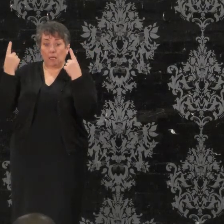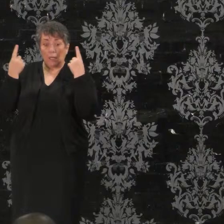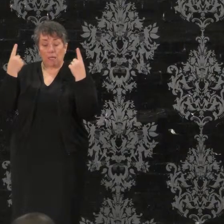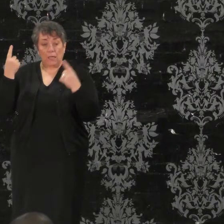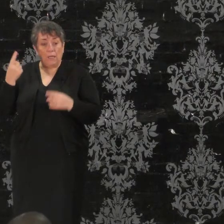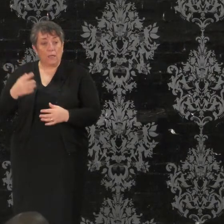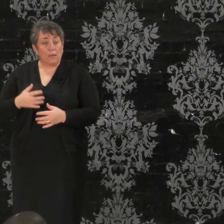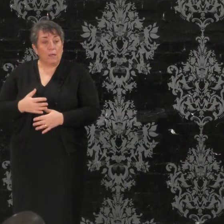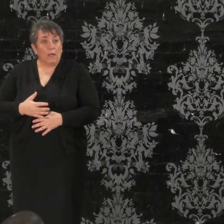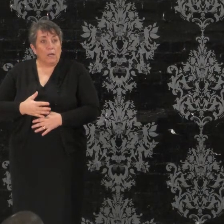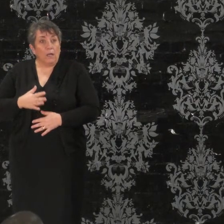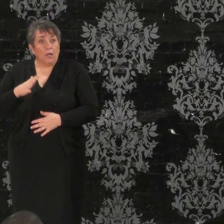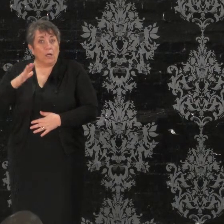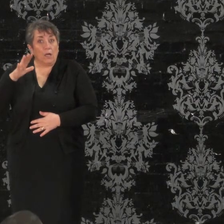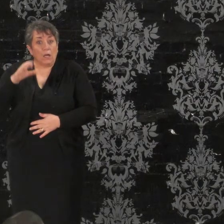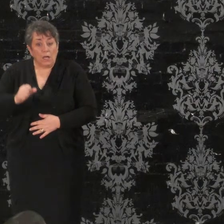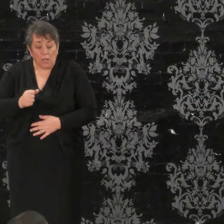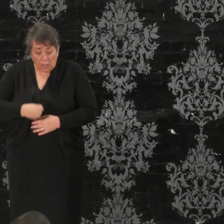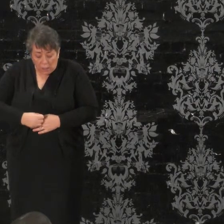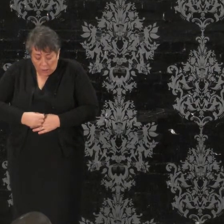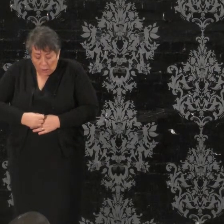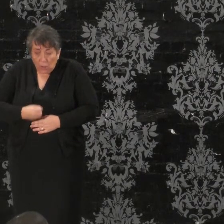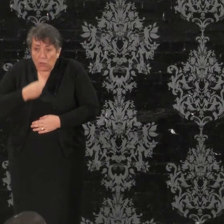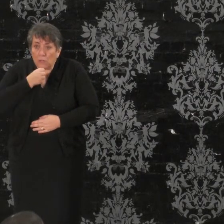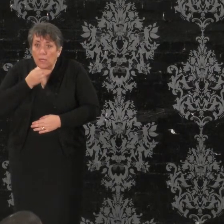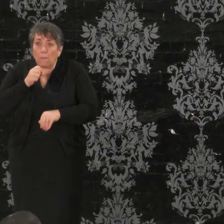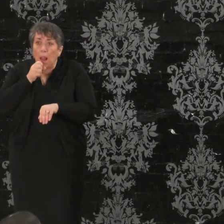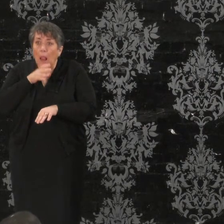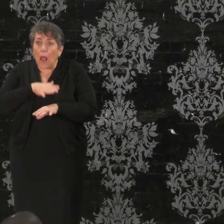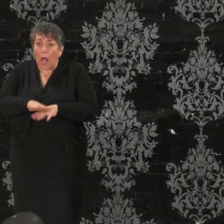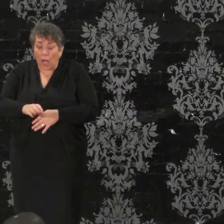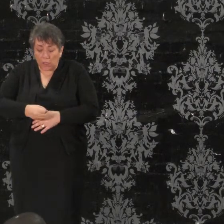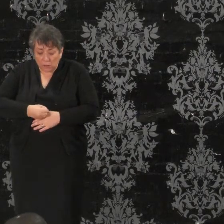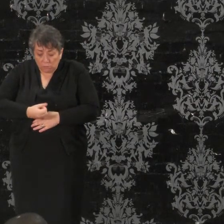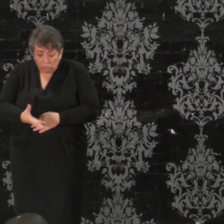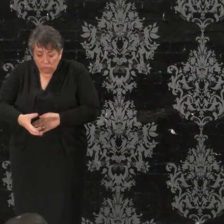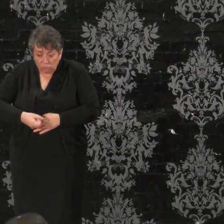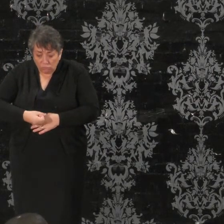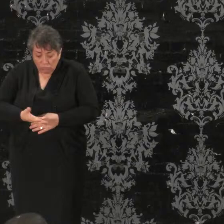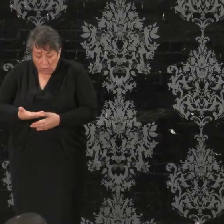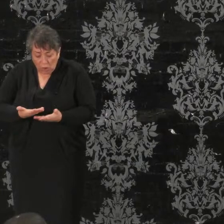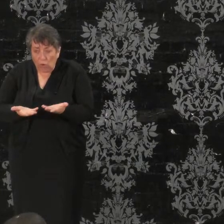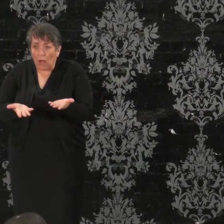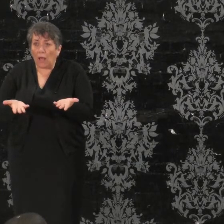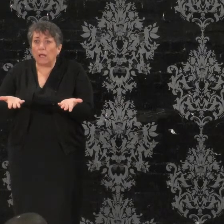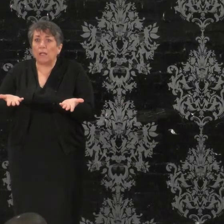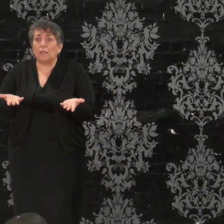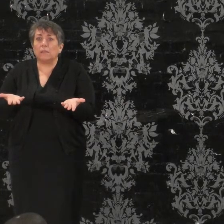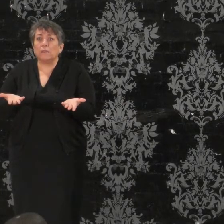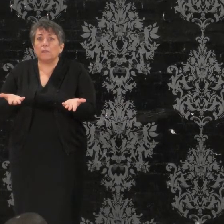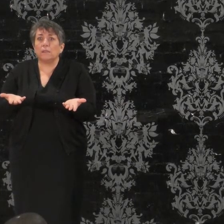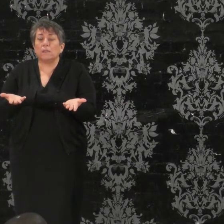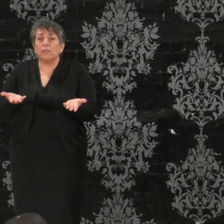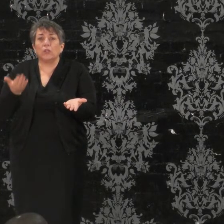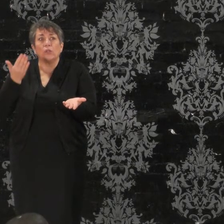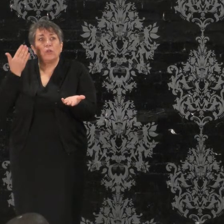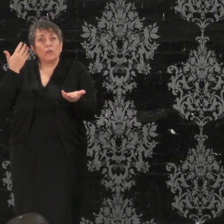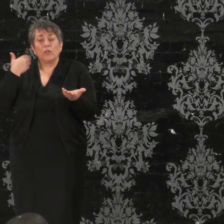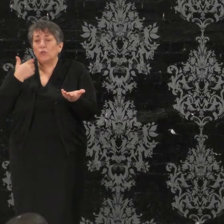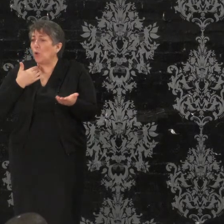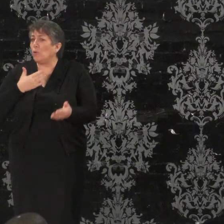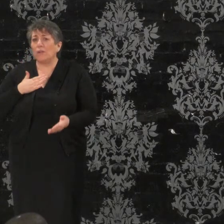stomach to stable yourself. There's blood. Blood on your shirt, blood on your hands. You didn't deserve this.